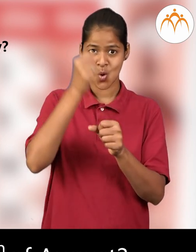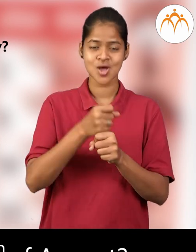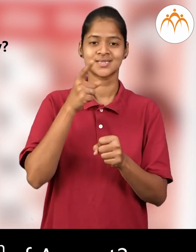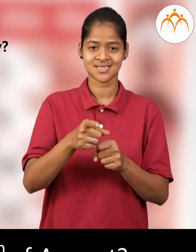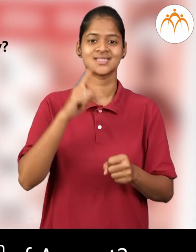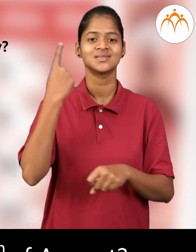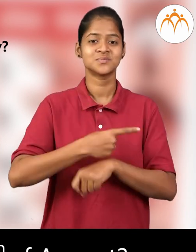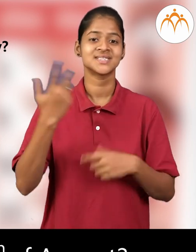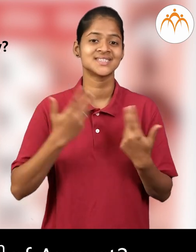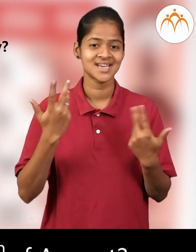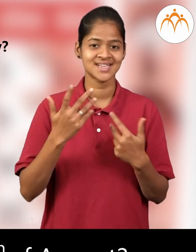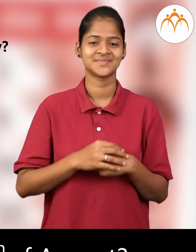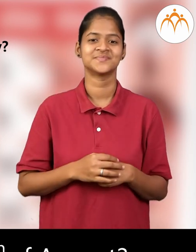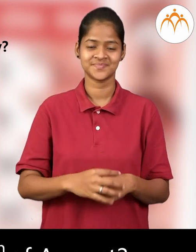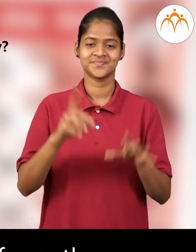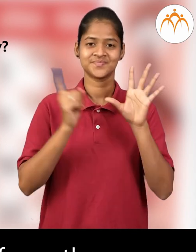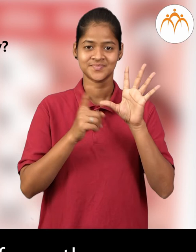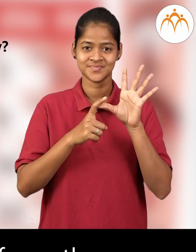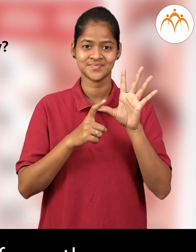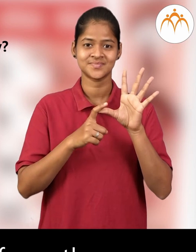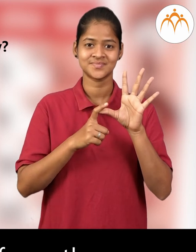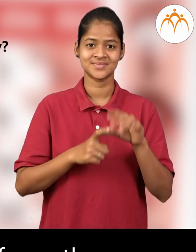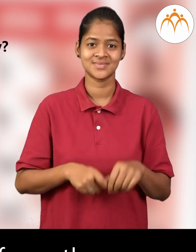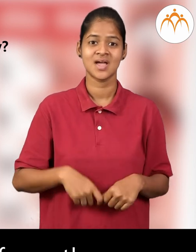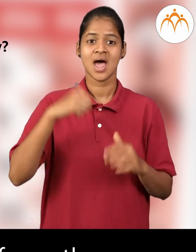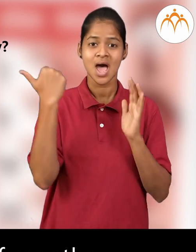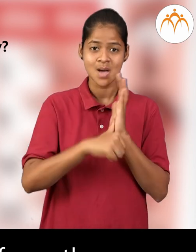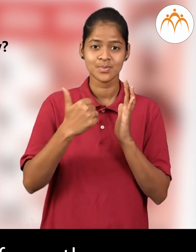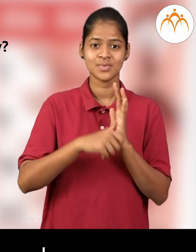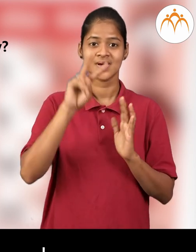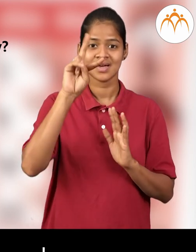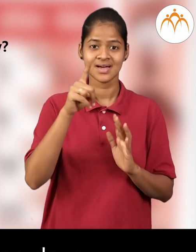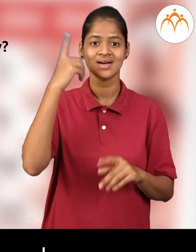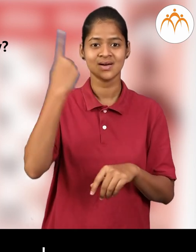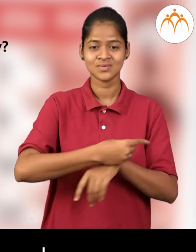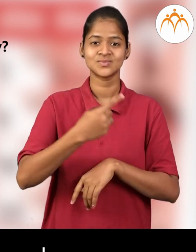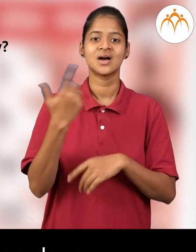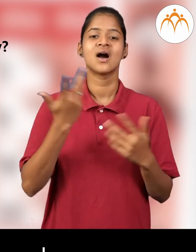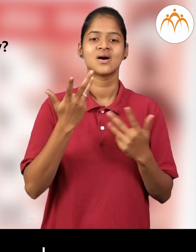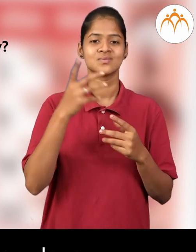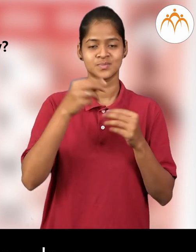15th of August? Write the names of months that have 31 days.